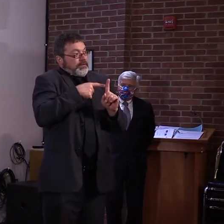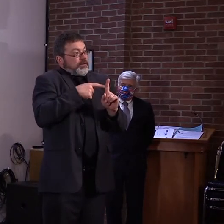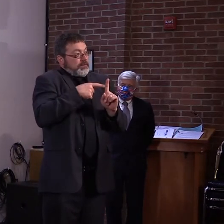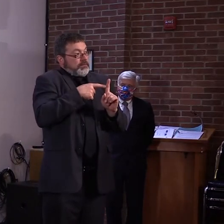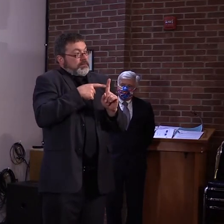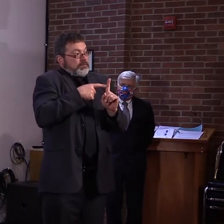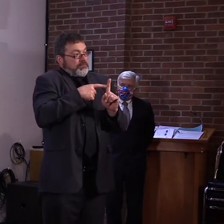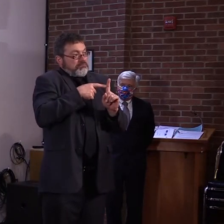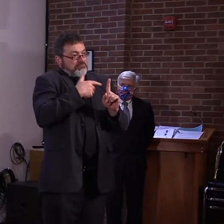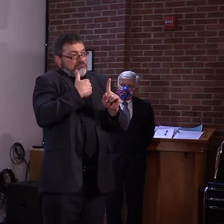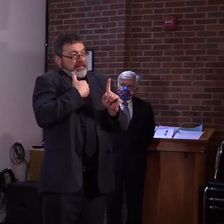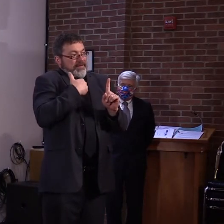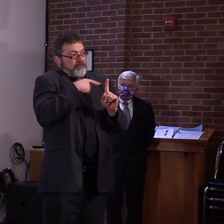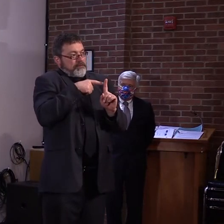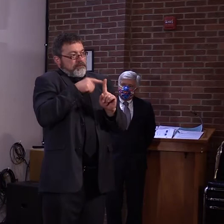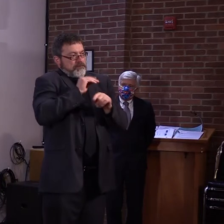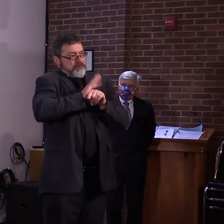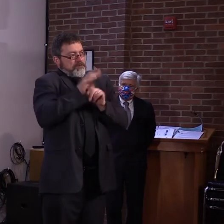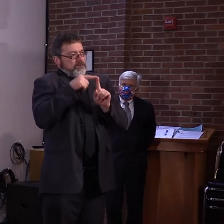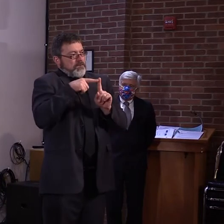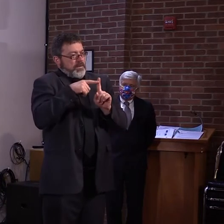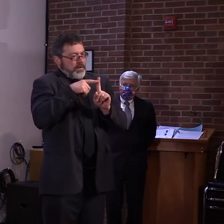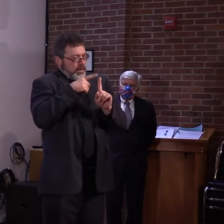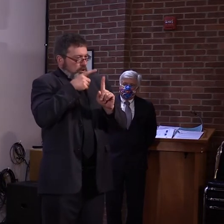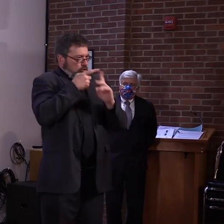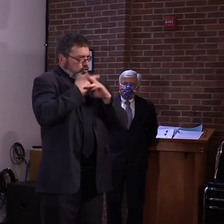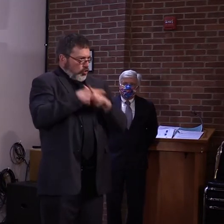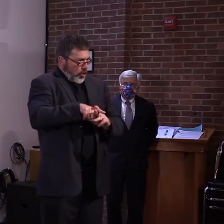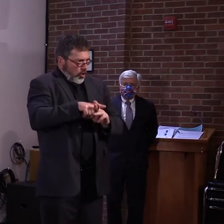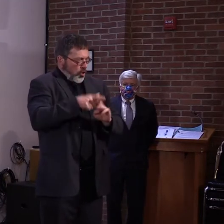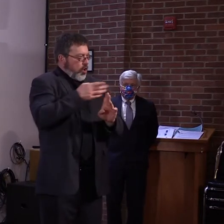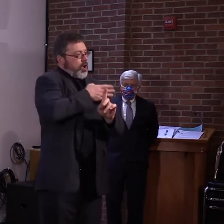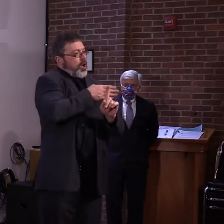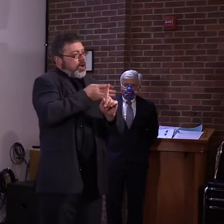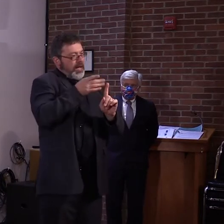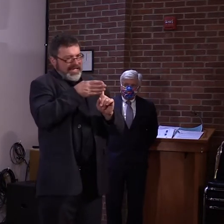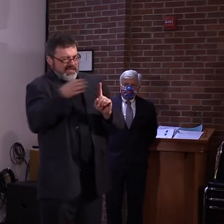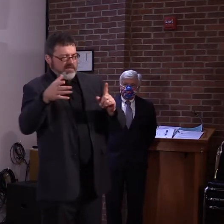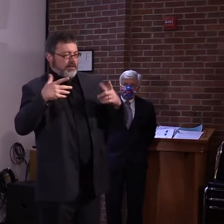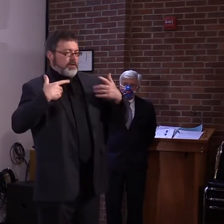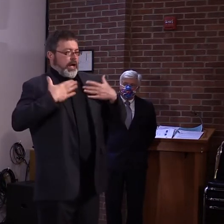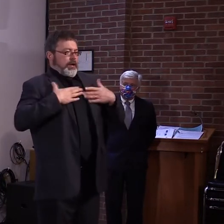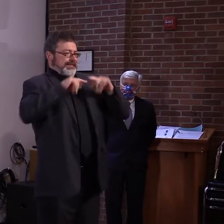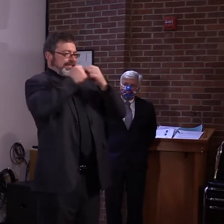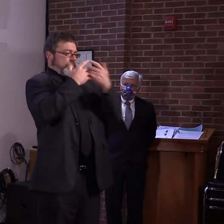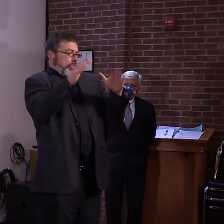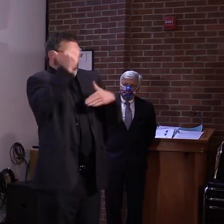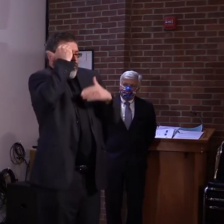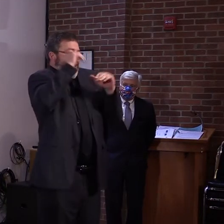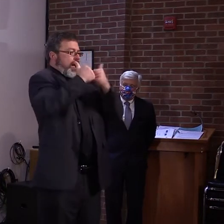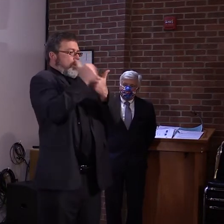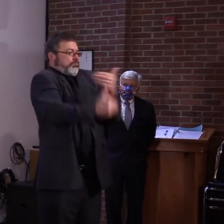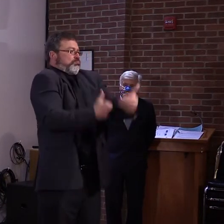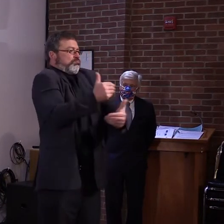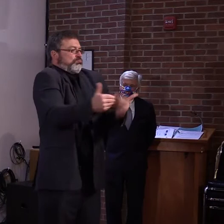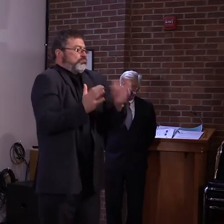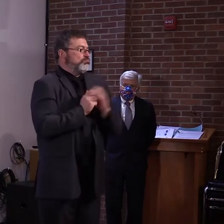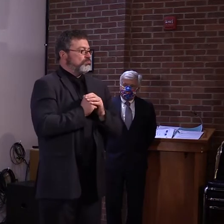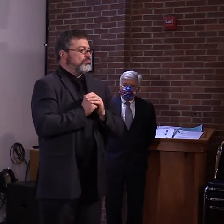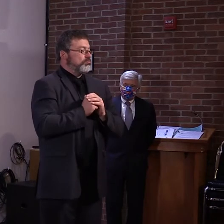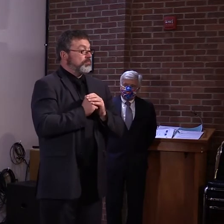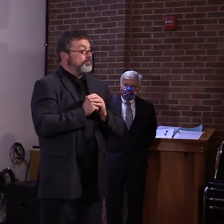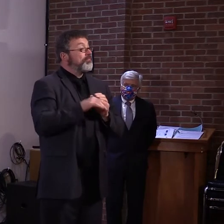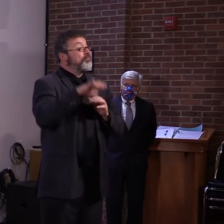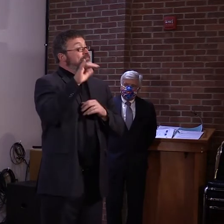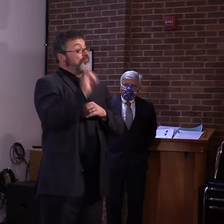So reach out to the health department if you have questions. If you don't hear from the health department, it means you were not identified as a close